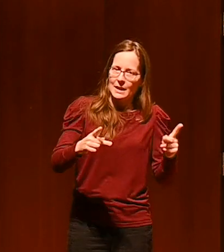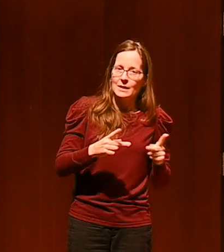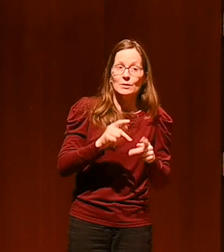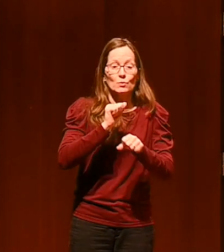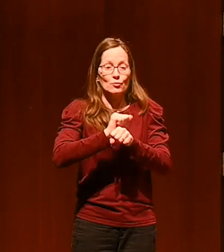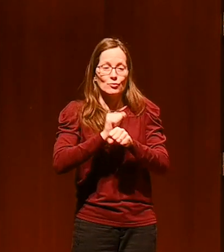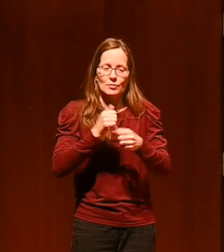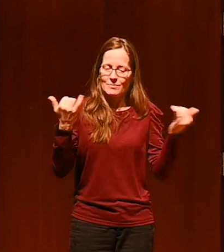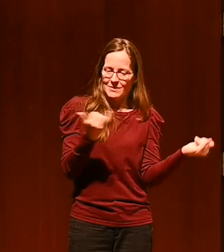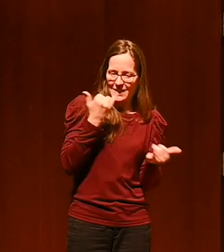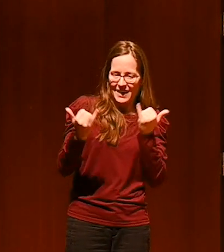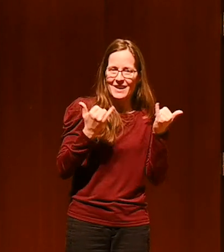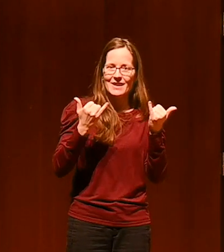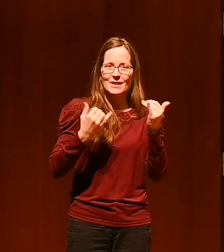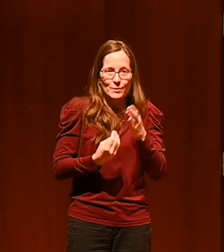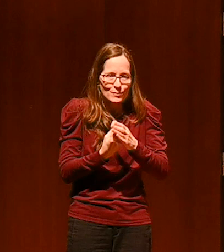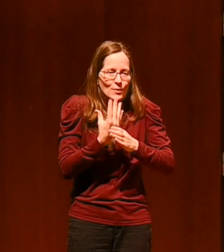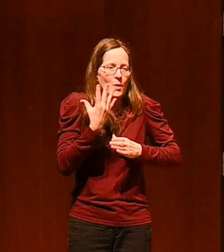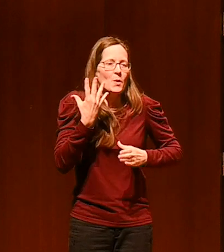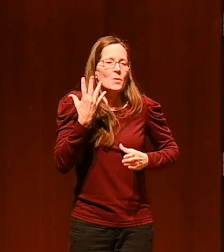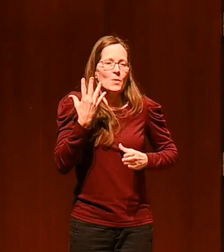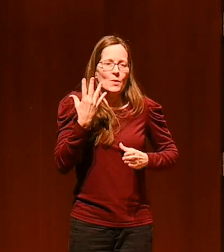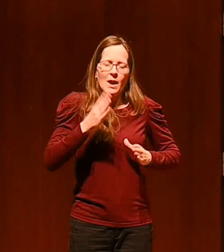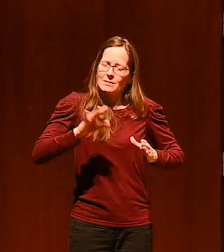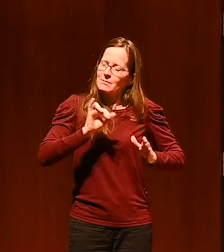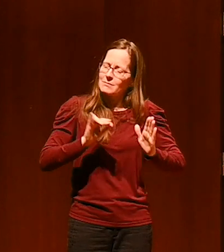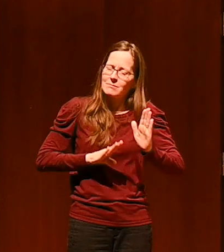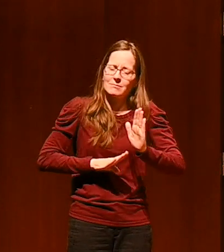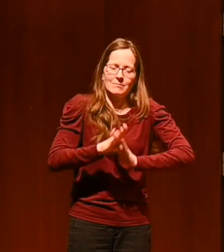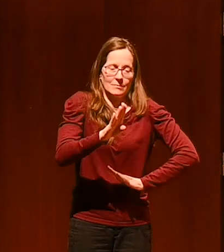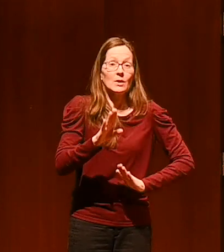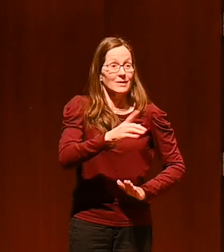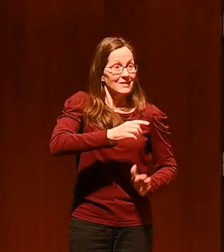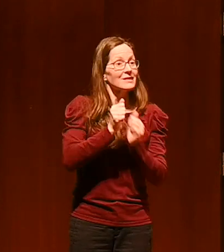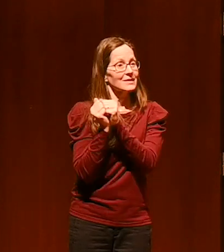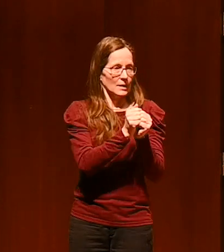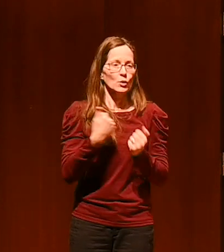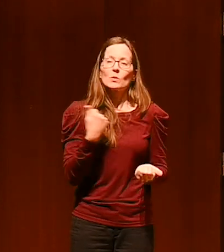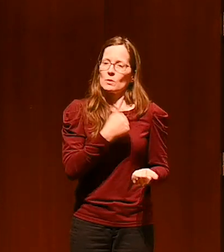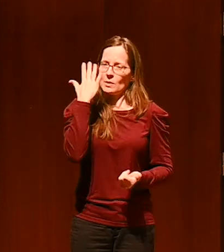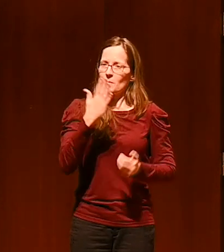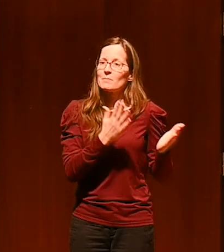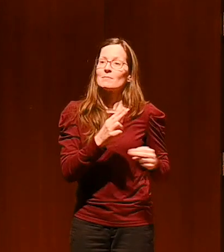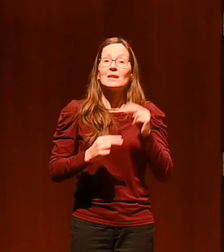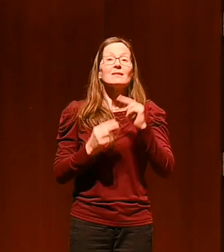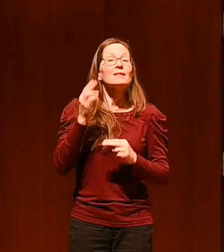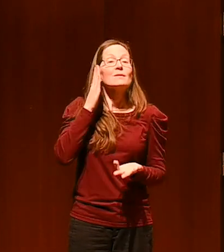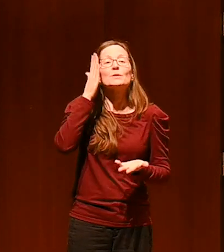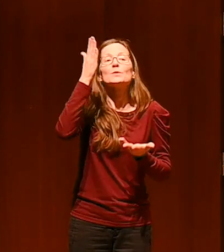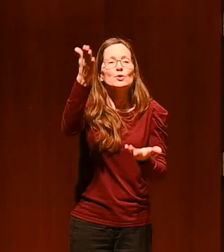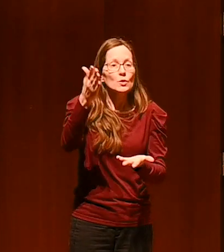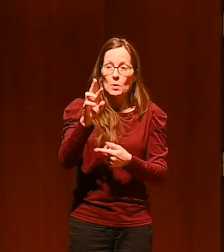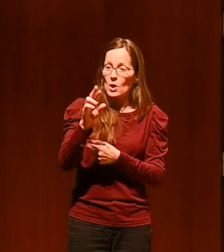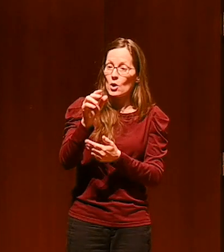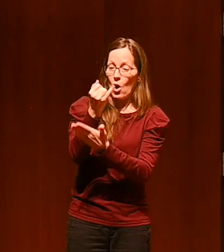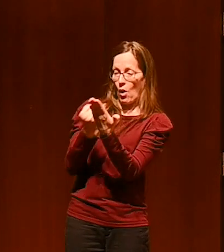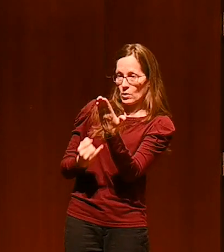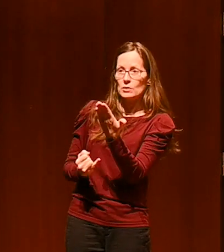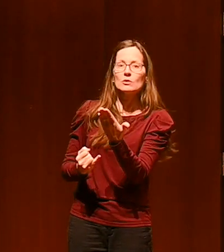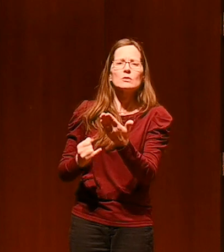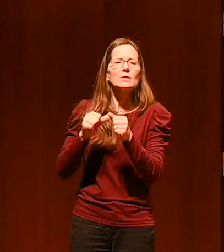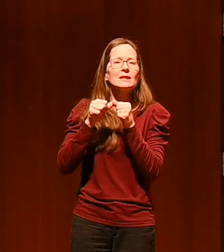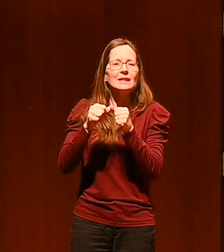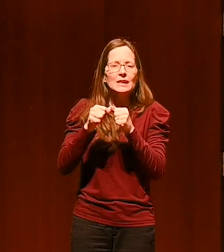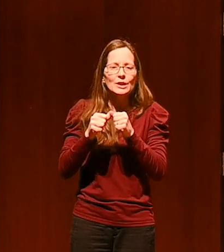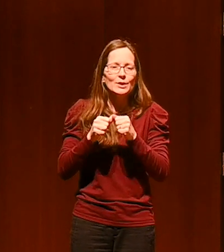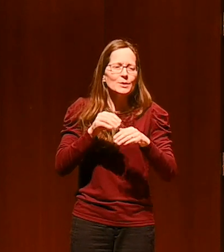selves. And together, we will build a future where the arts continue to enrich every aspect of